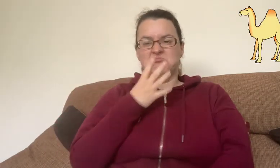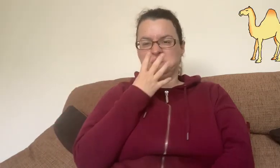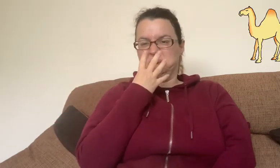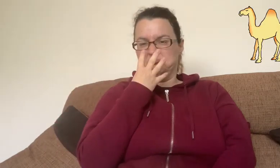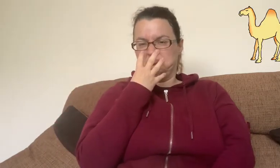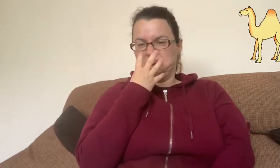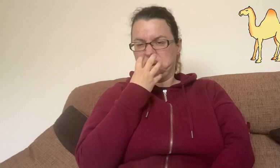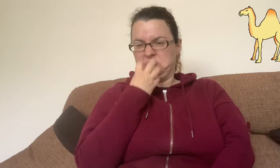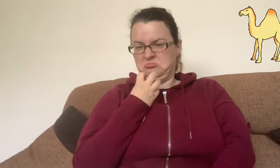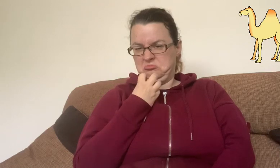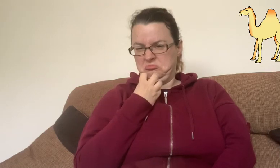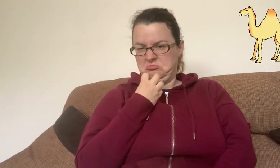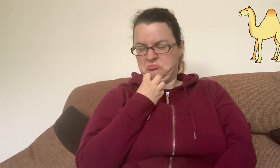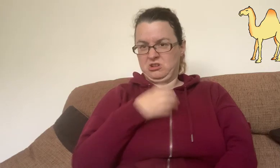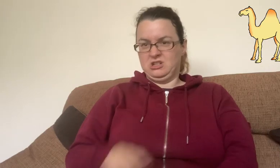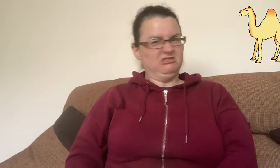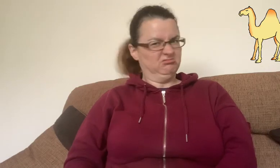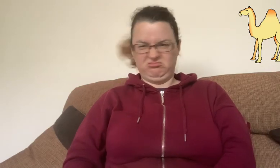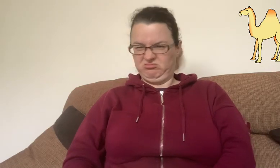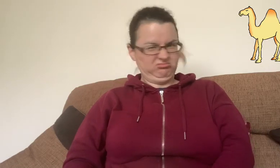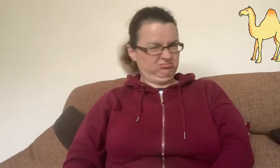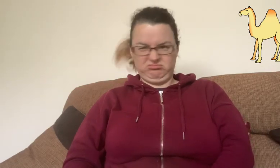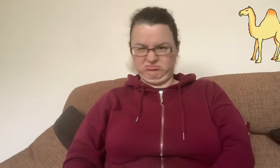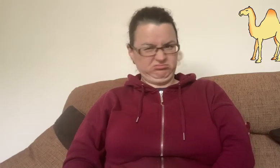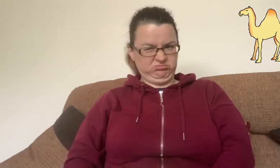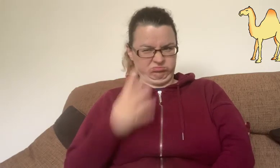He was too grumpy.